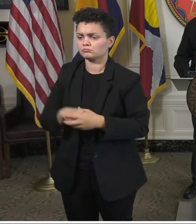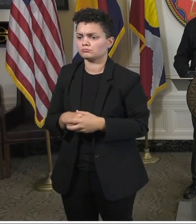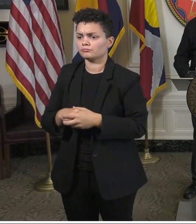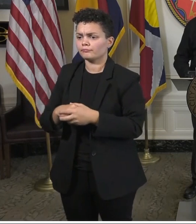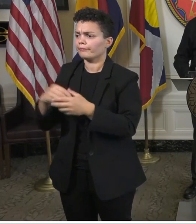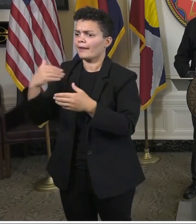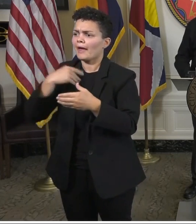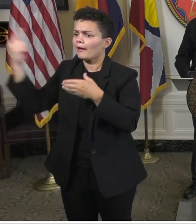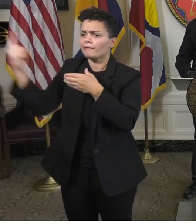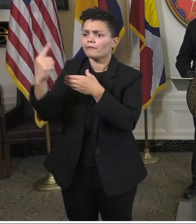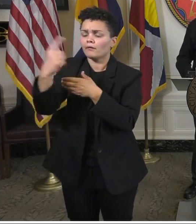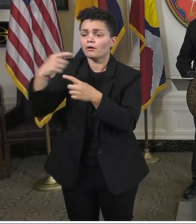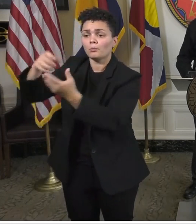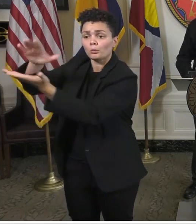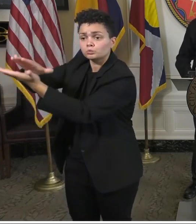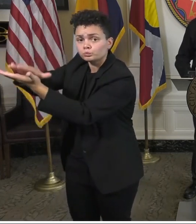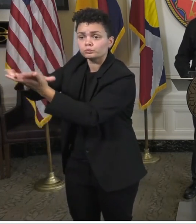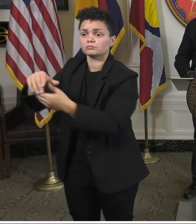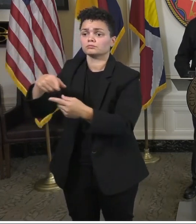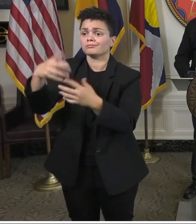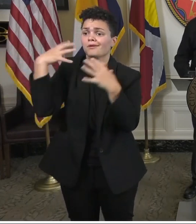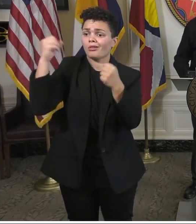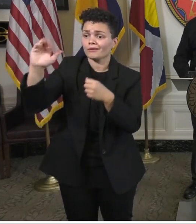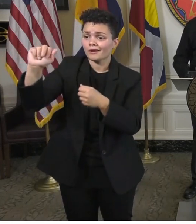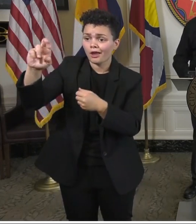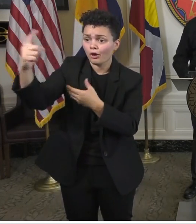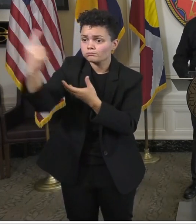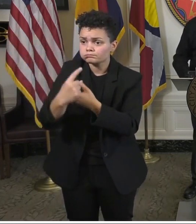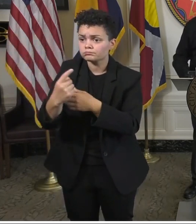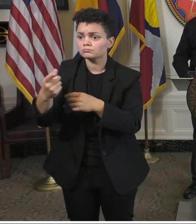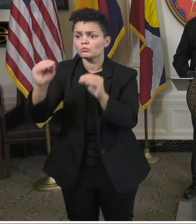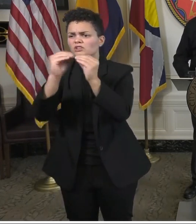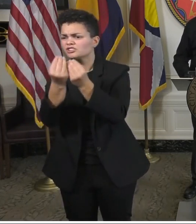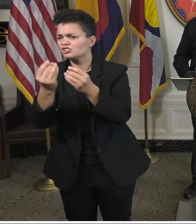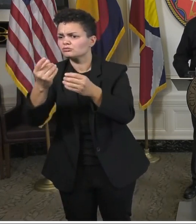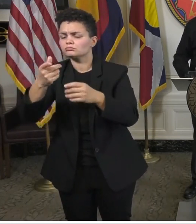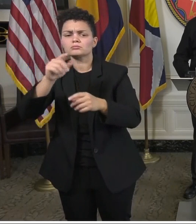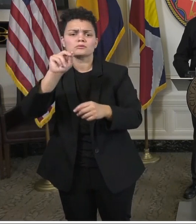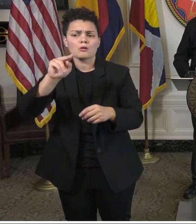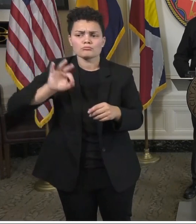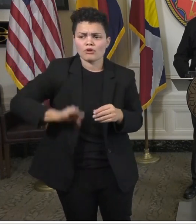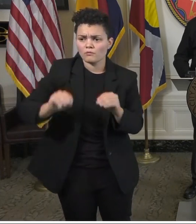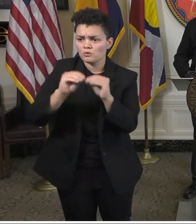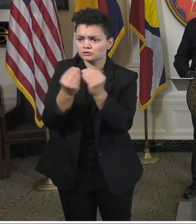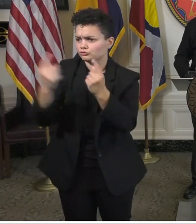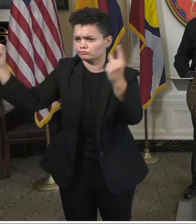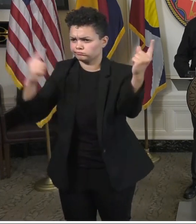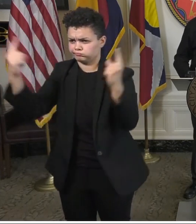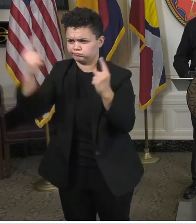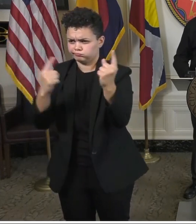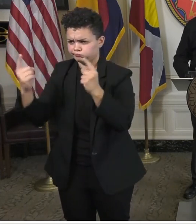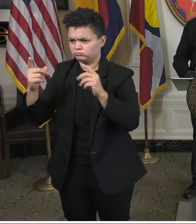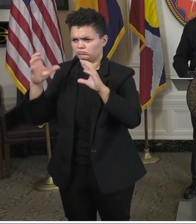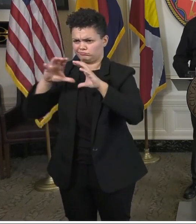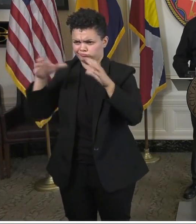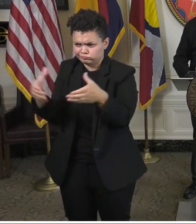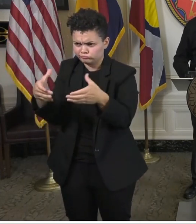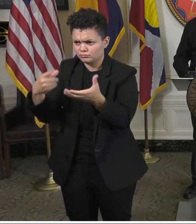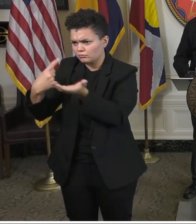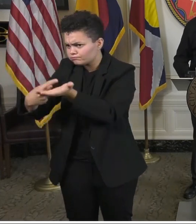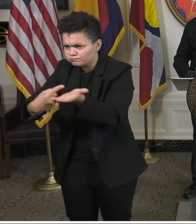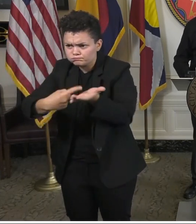housing advocates, trade industries, and not-for-profit organizations. These members don't just provide input, but they're actually part of the